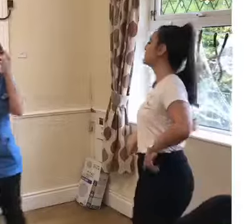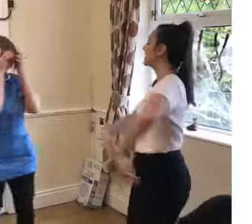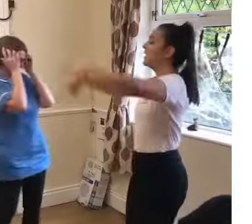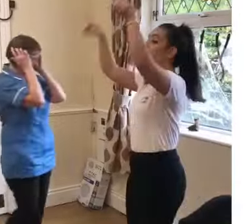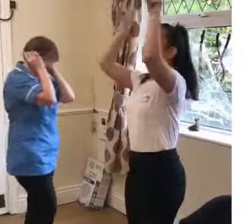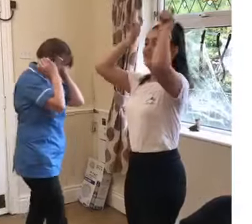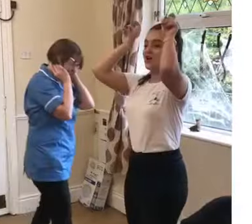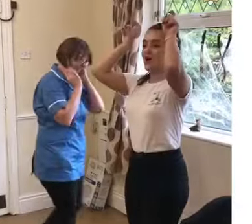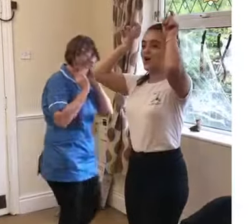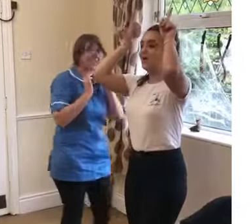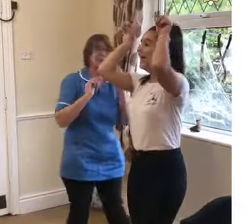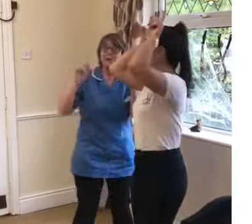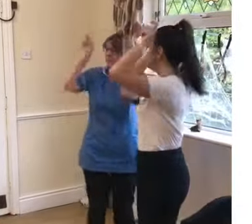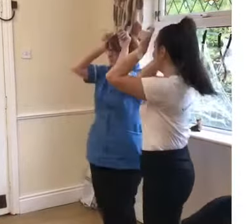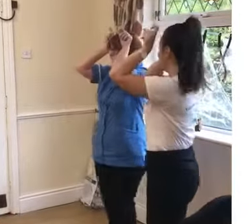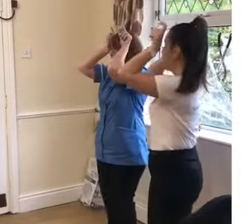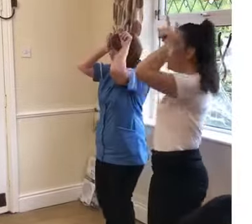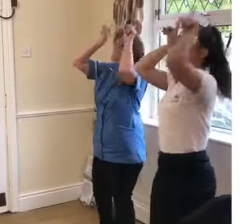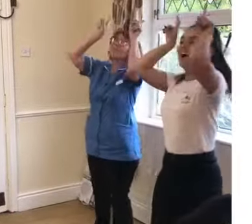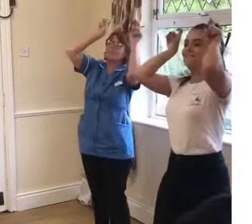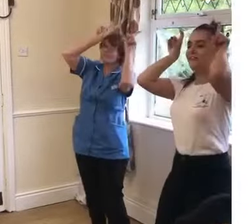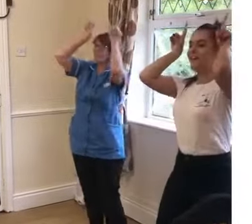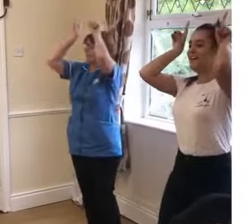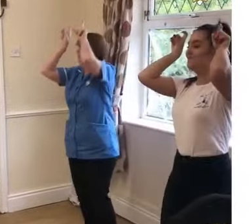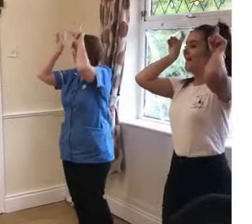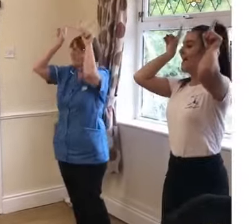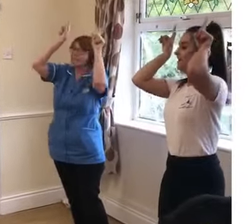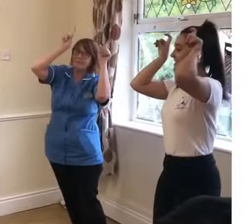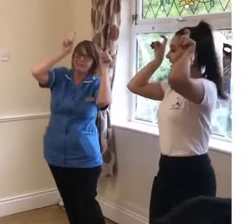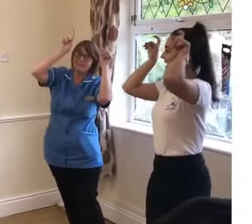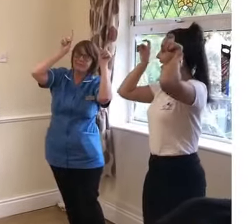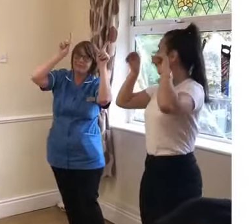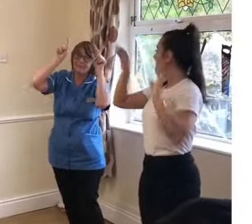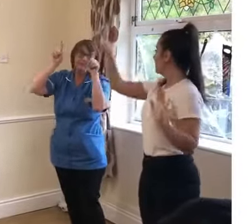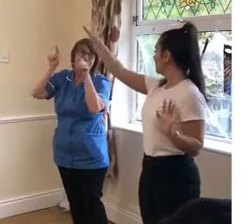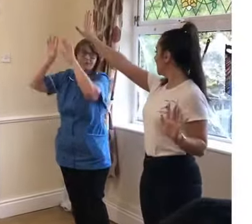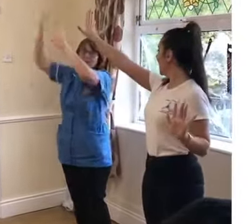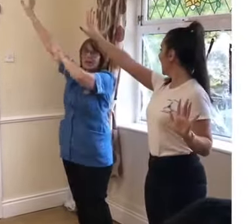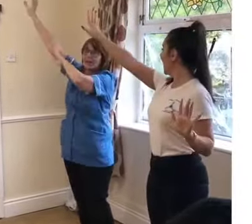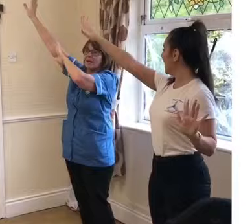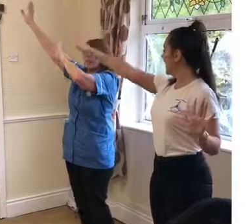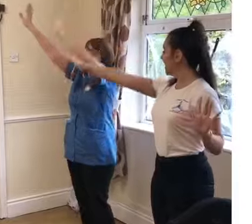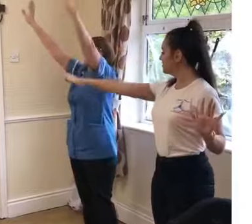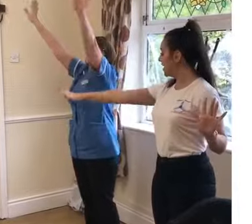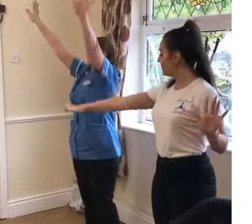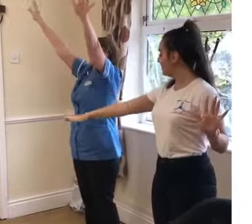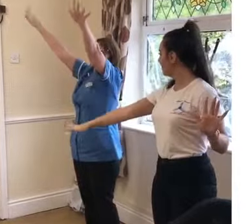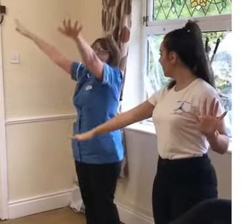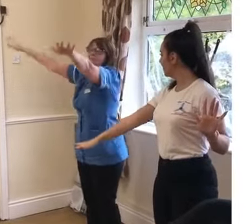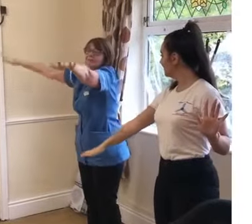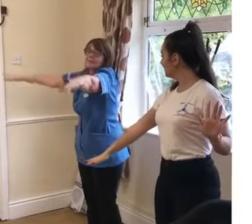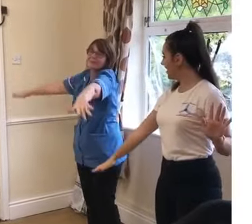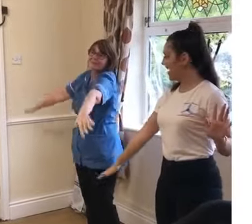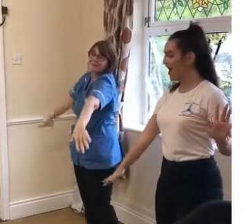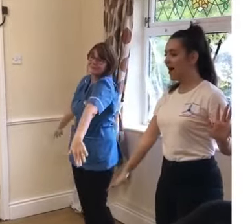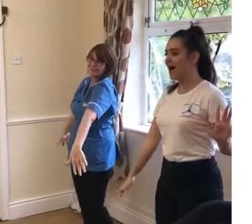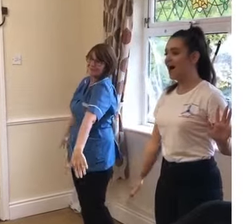Doe, a deer, a female deer, ray, a drop of golden sun.